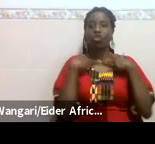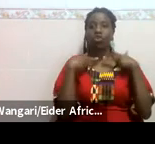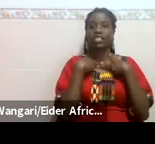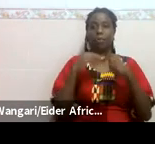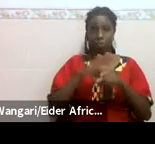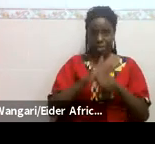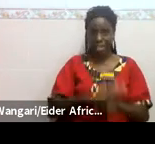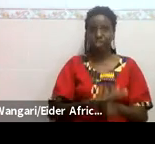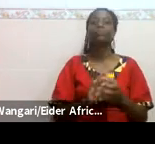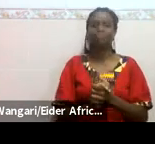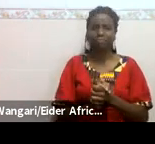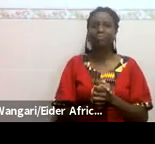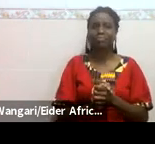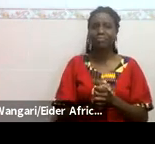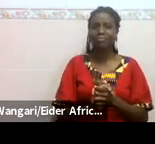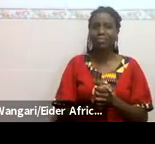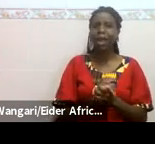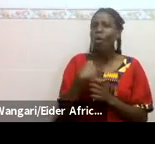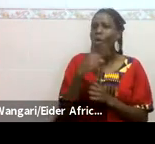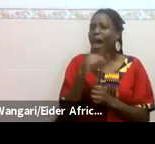Yeah, sorry, I just found that comment so upsetting.